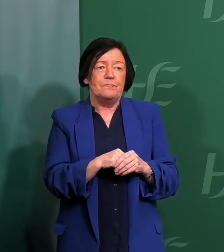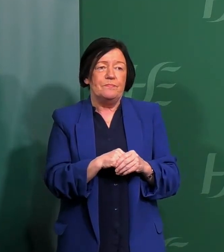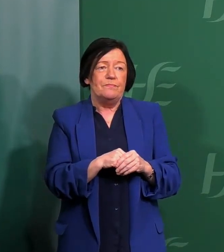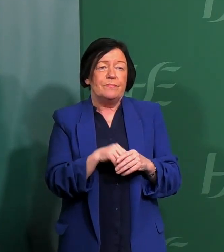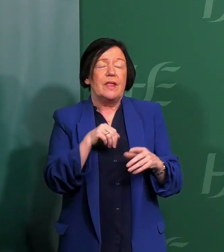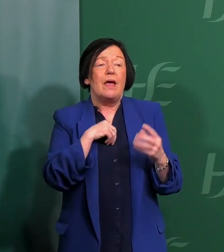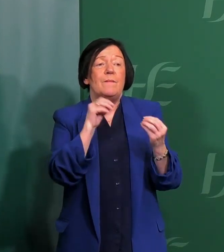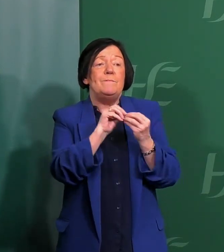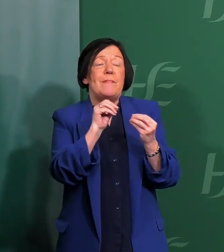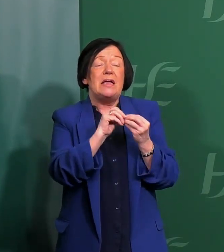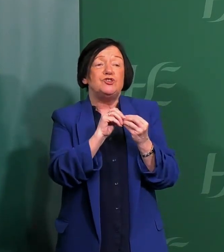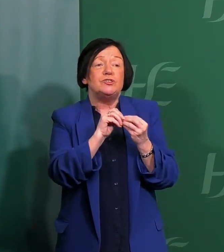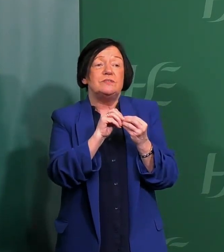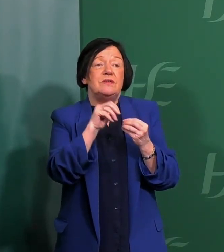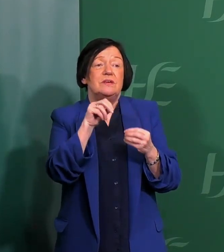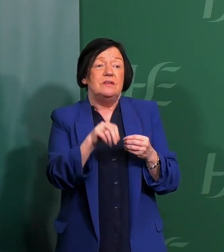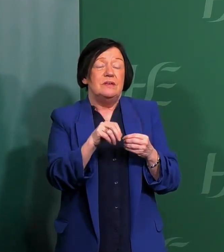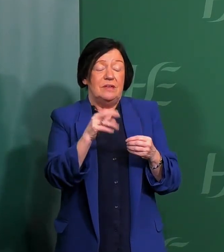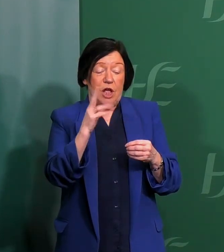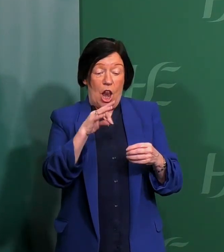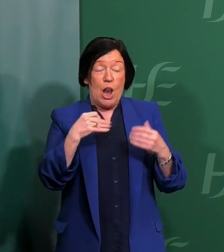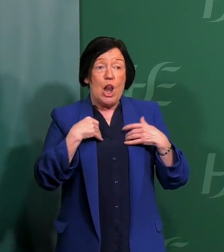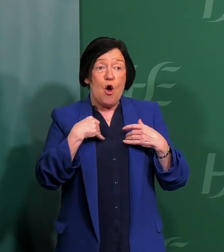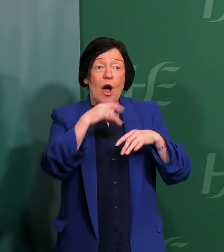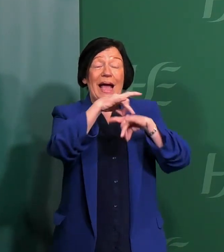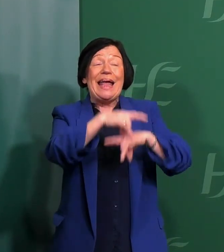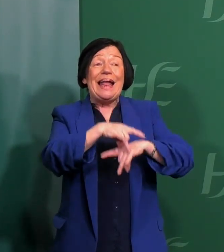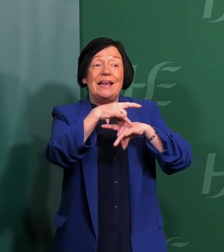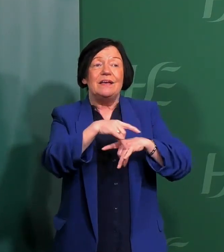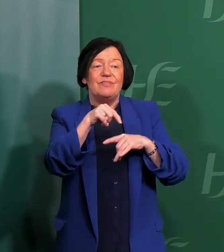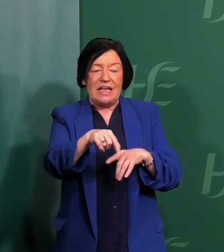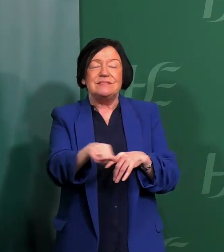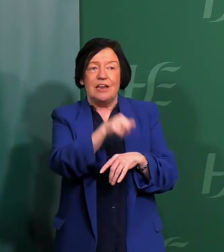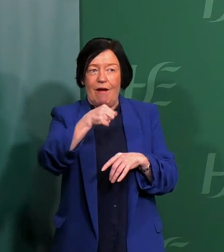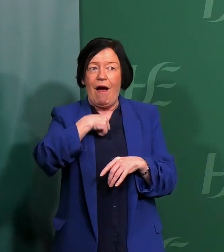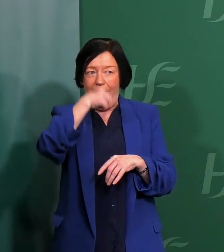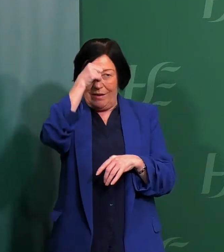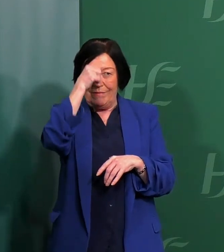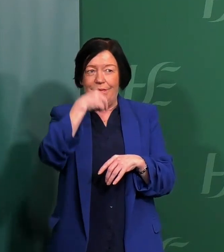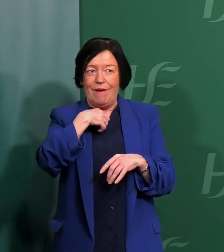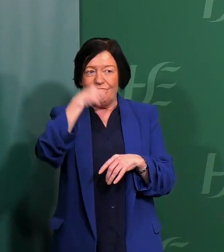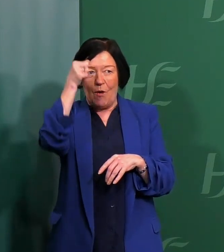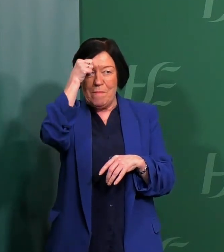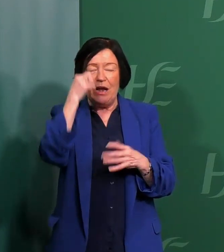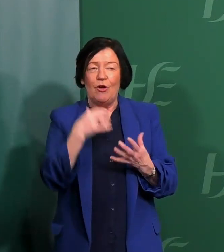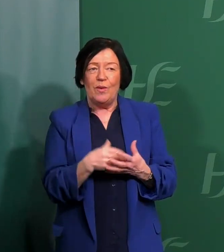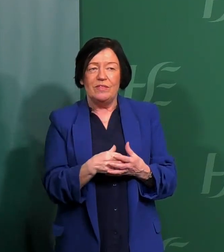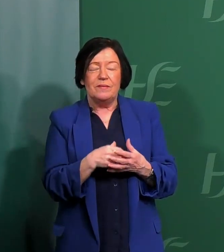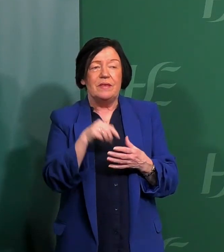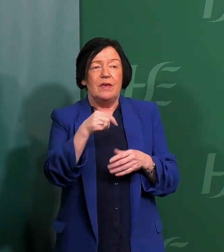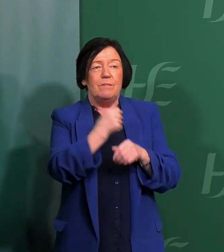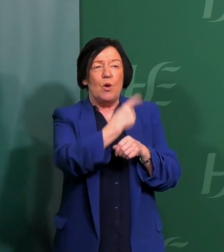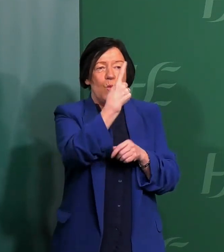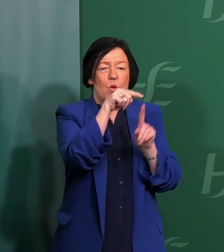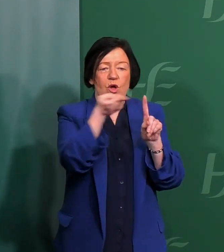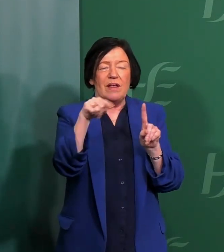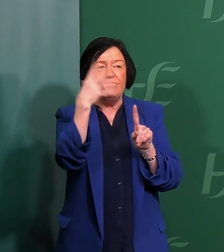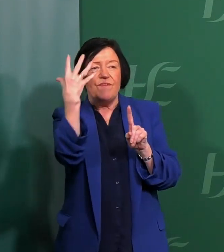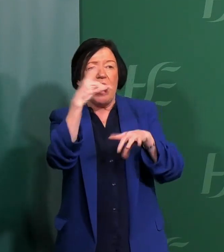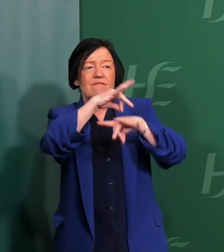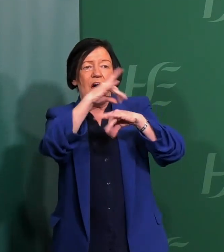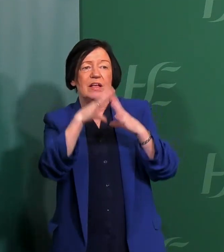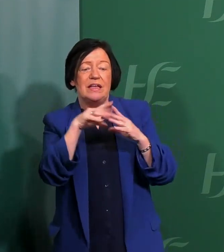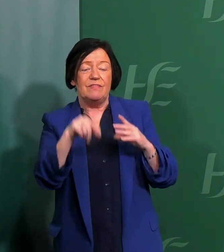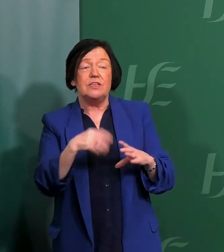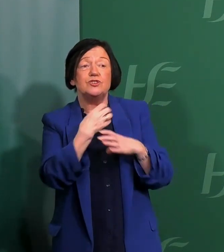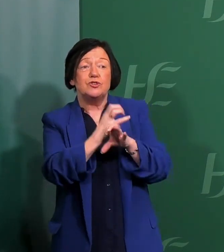I mentioned the chronic lung conditions because that's an area I know well. About 1 in 5 hospitalizations